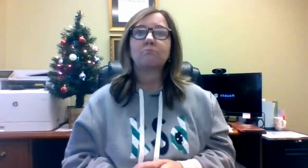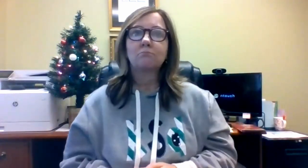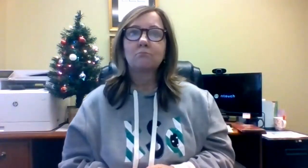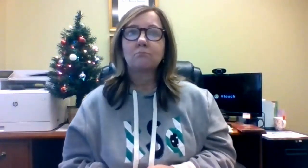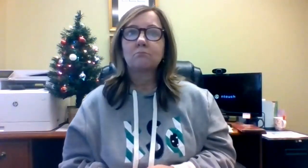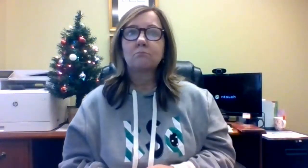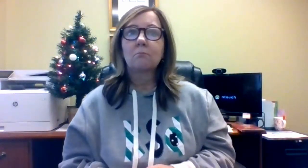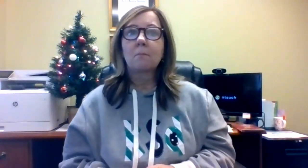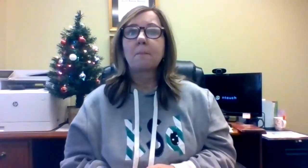Pole.